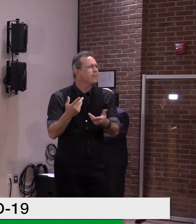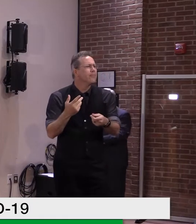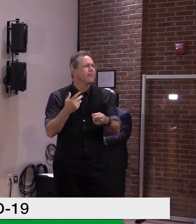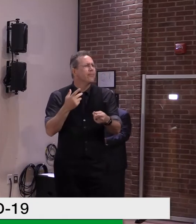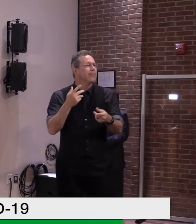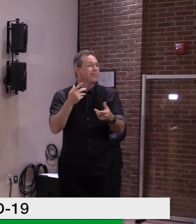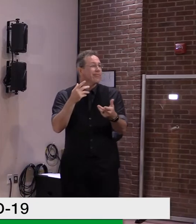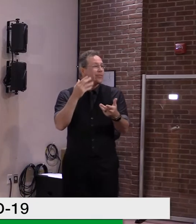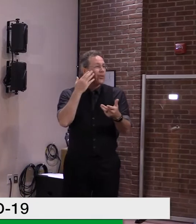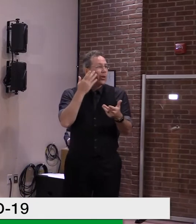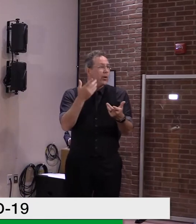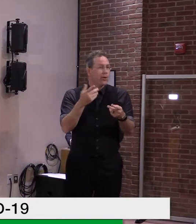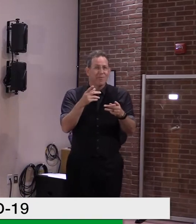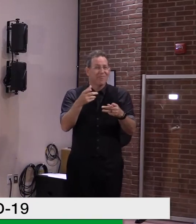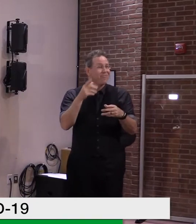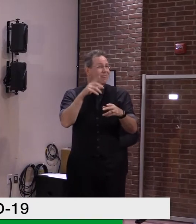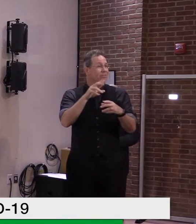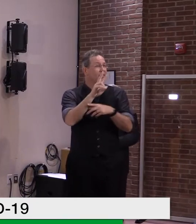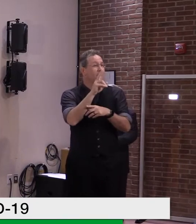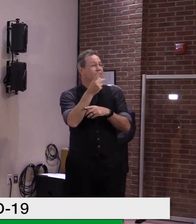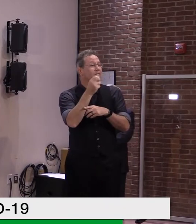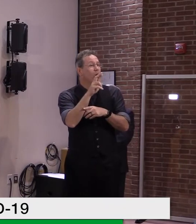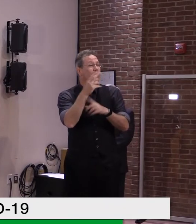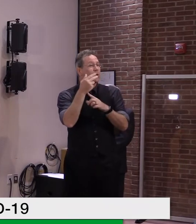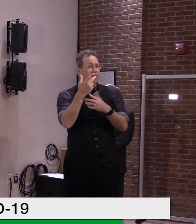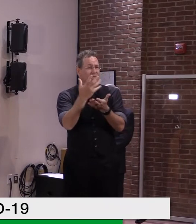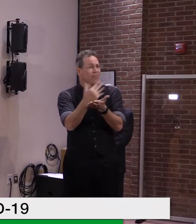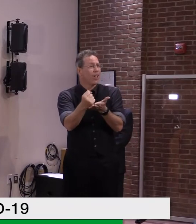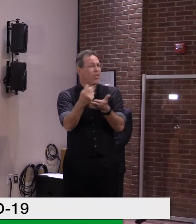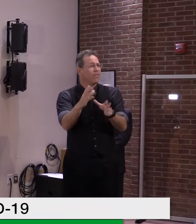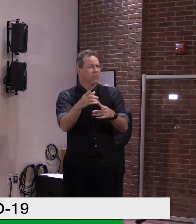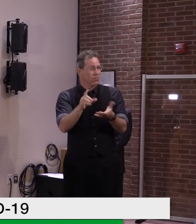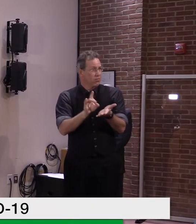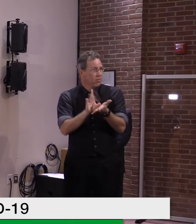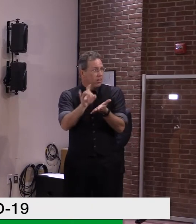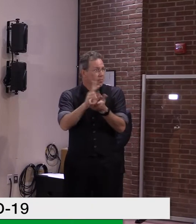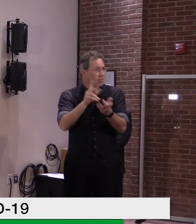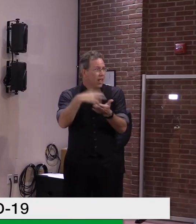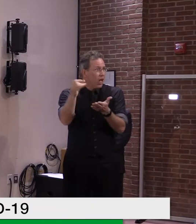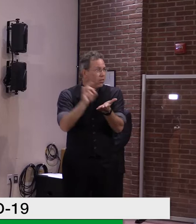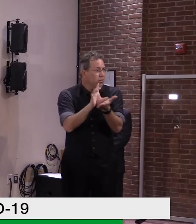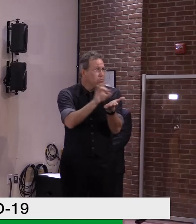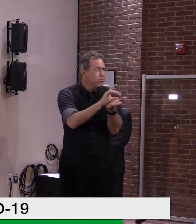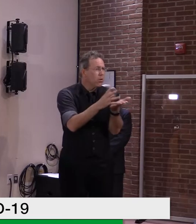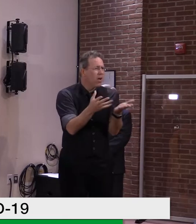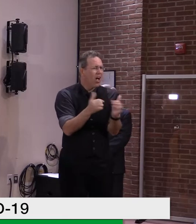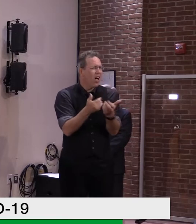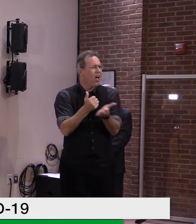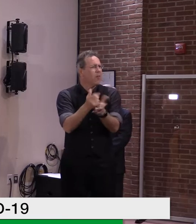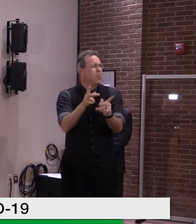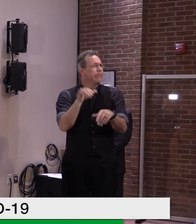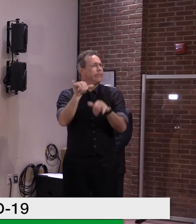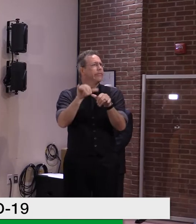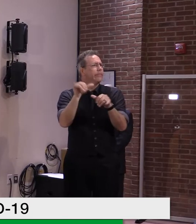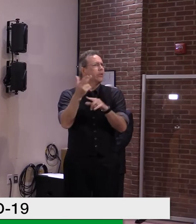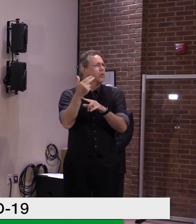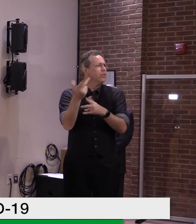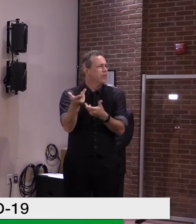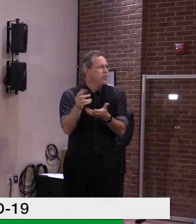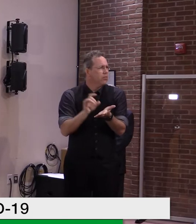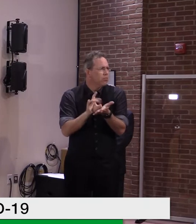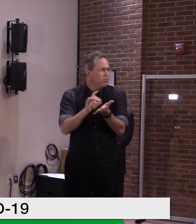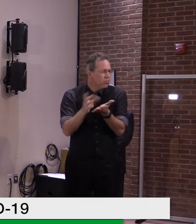that Vermont did get some money from the Sackler family, in the